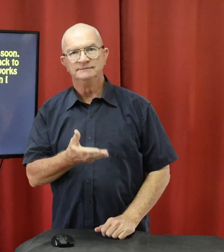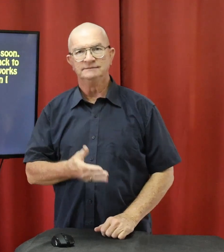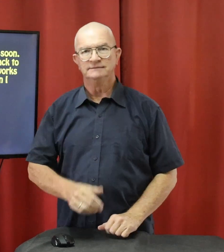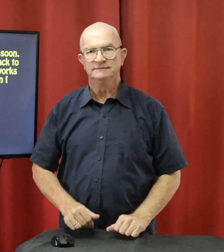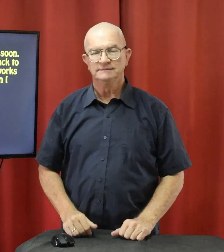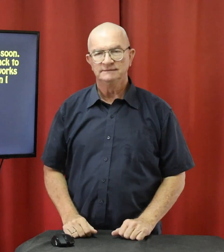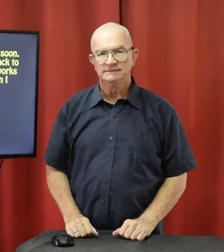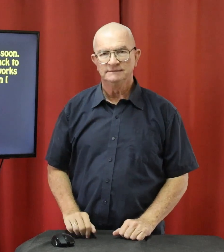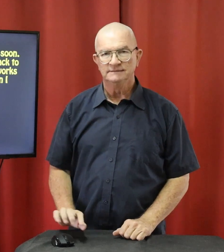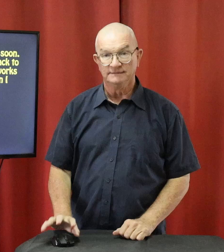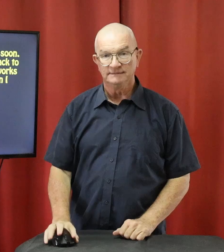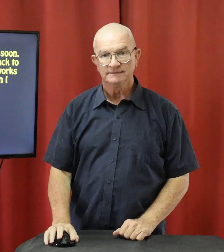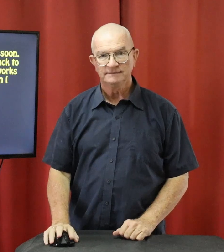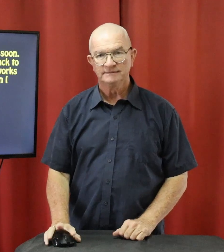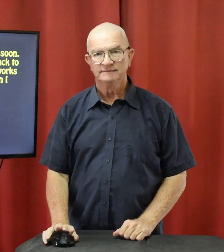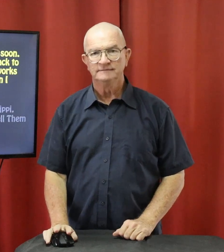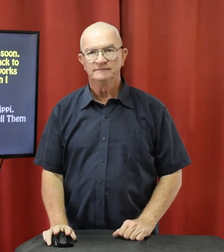Paul was happy to see him.